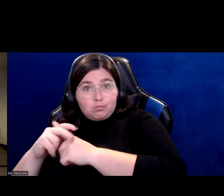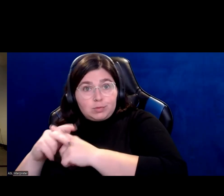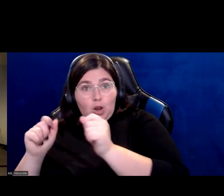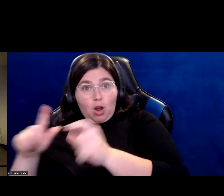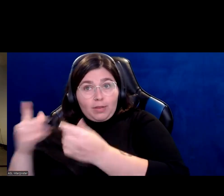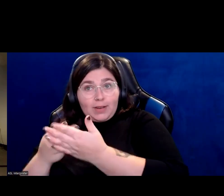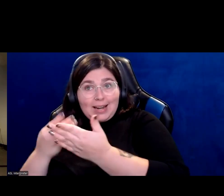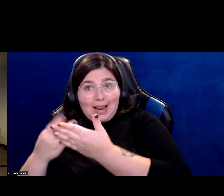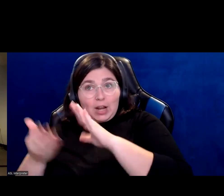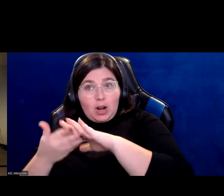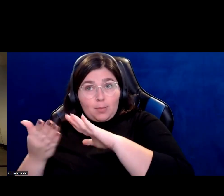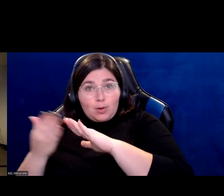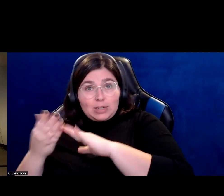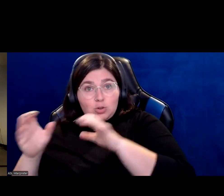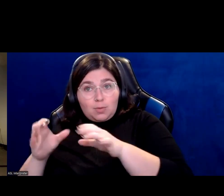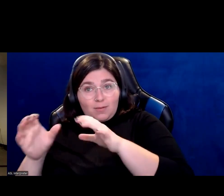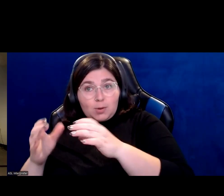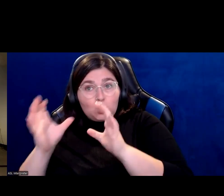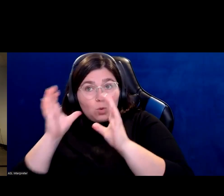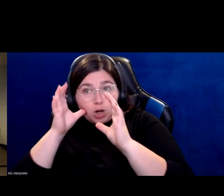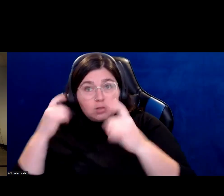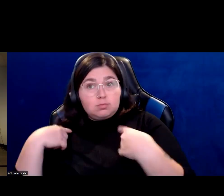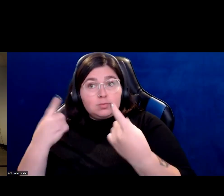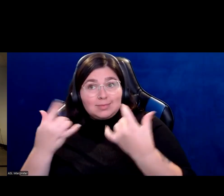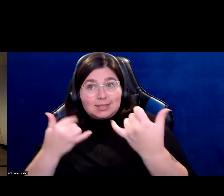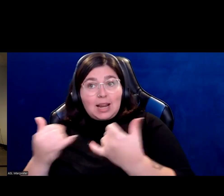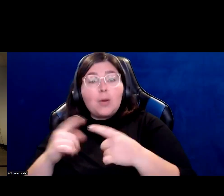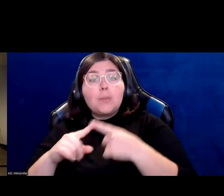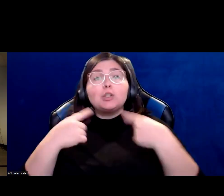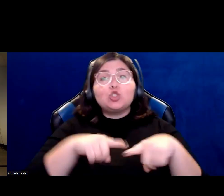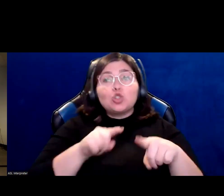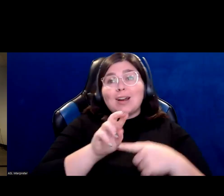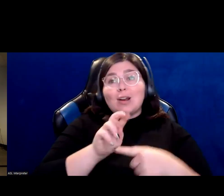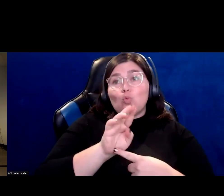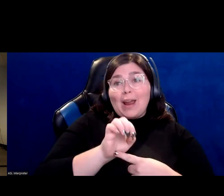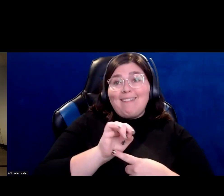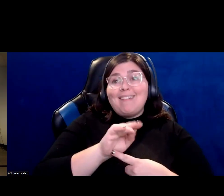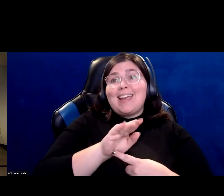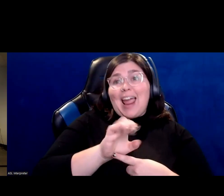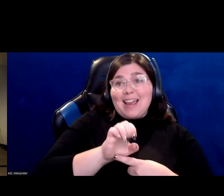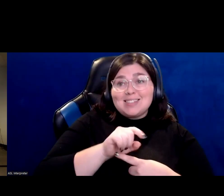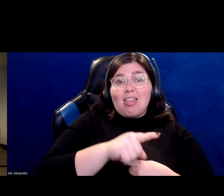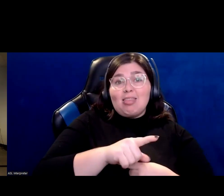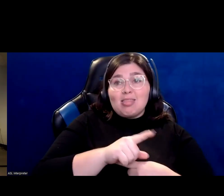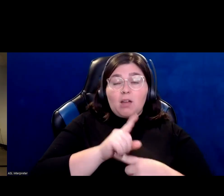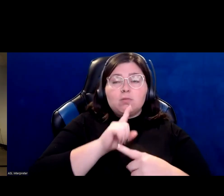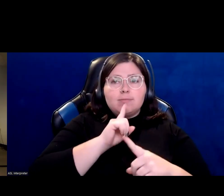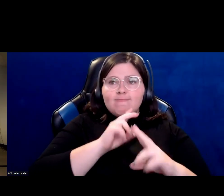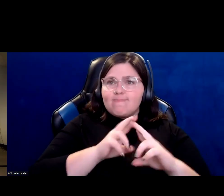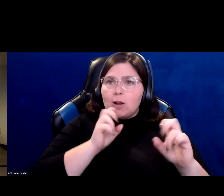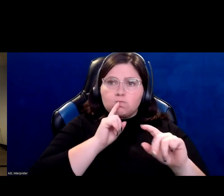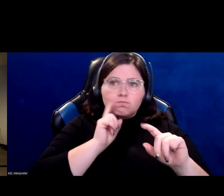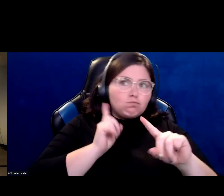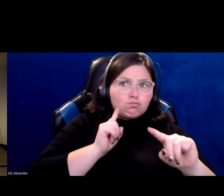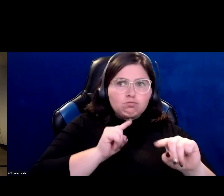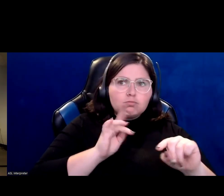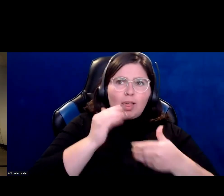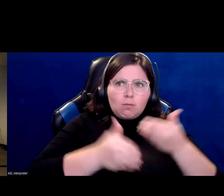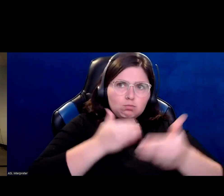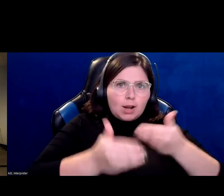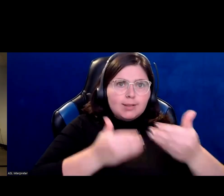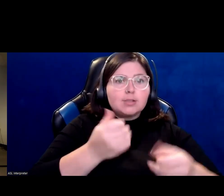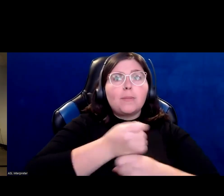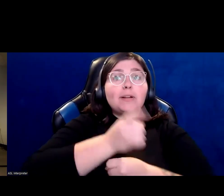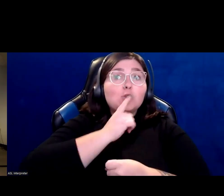financial and operational performance you've heard from today. But during these rate cases, they are really responsive to that process in order for us